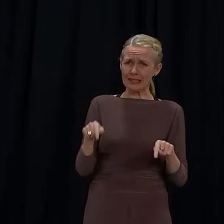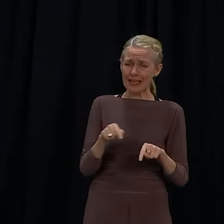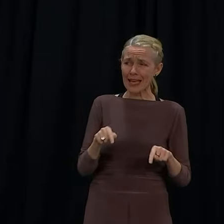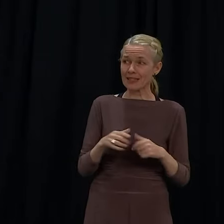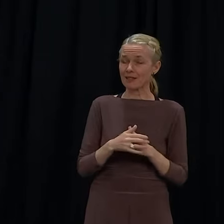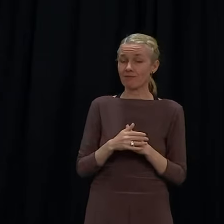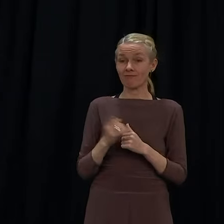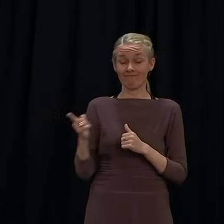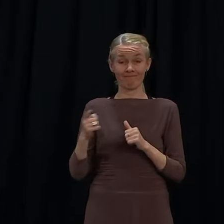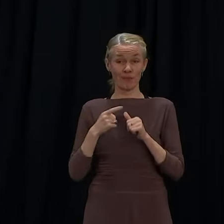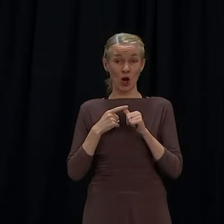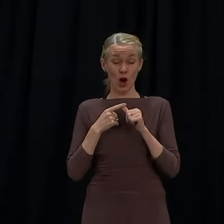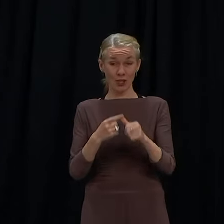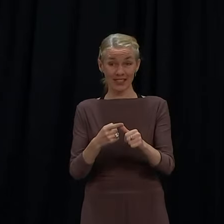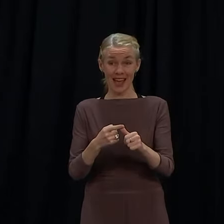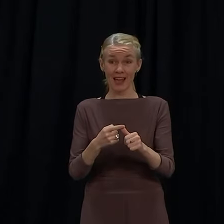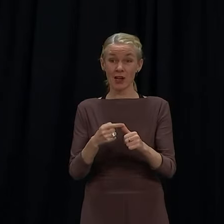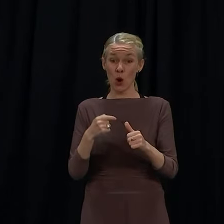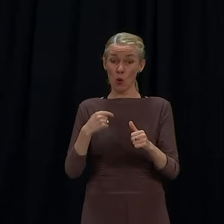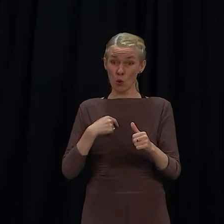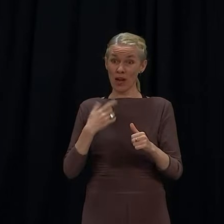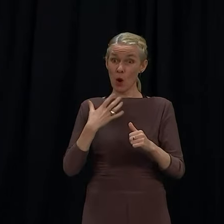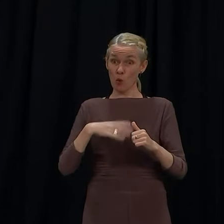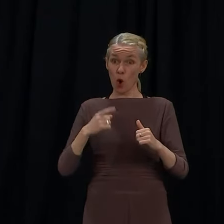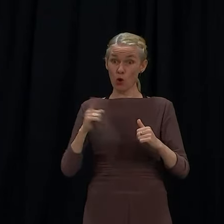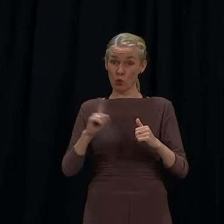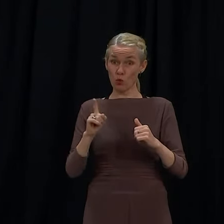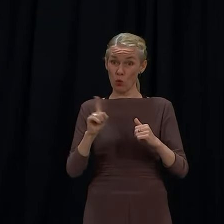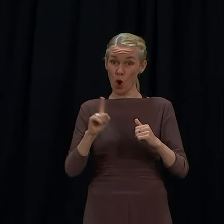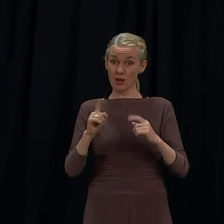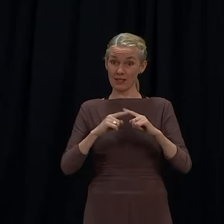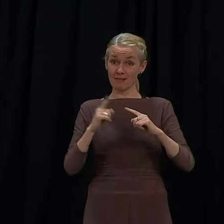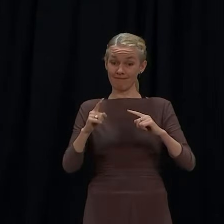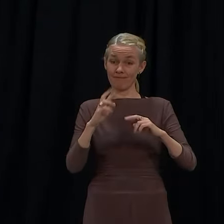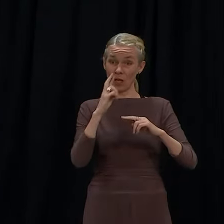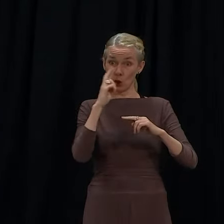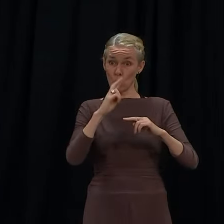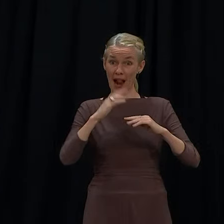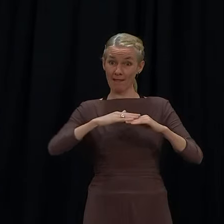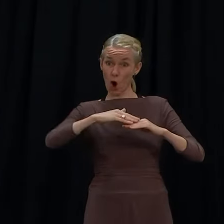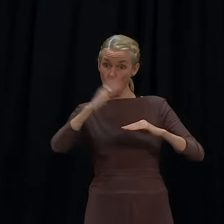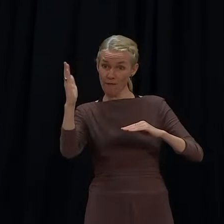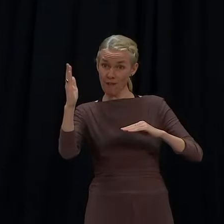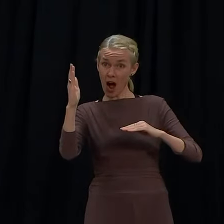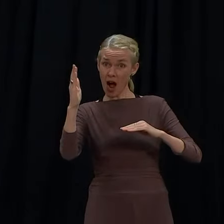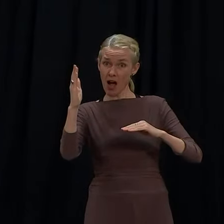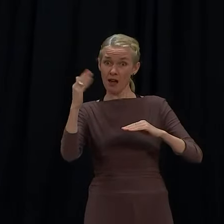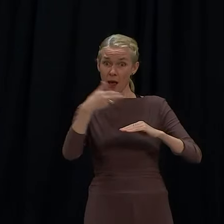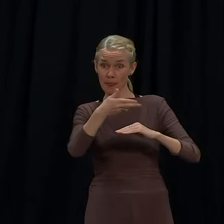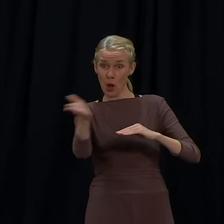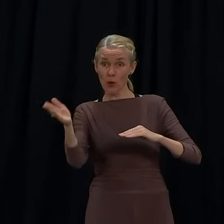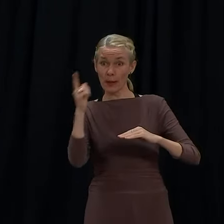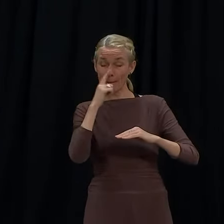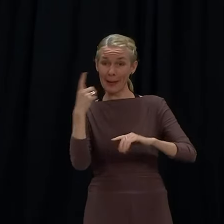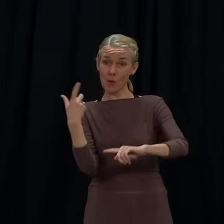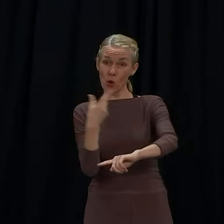be vaccinated is because then they can form a sort of barricade for those who